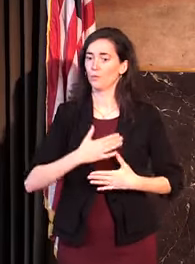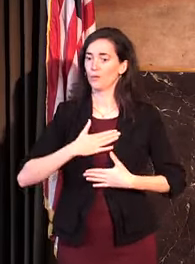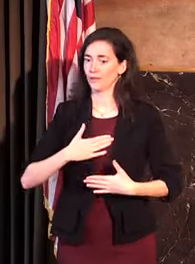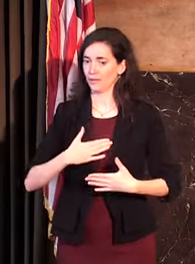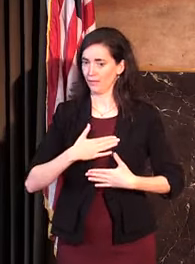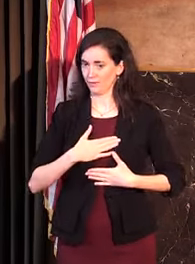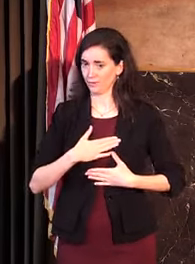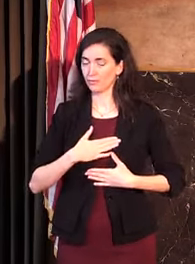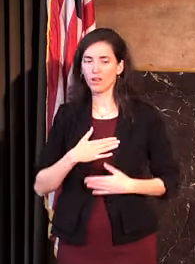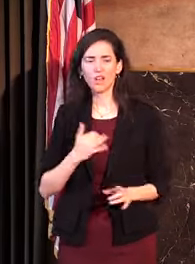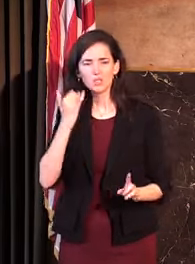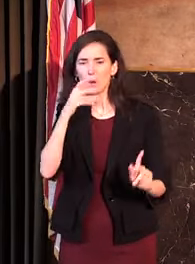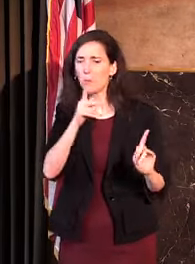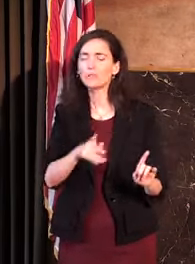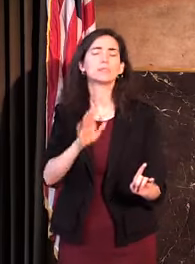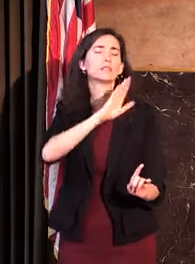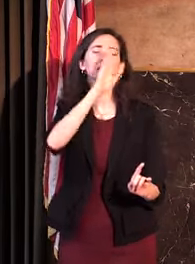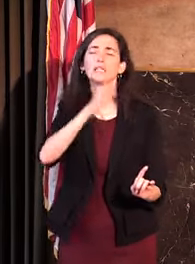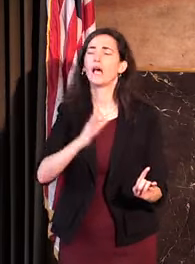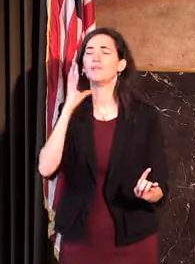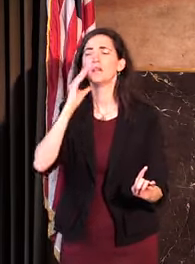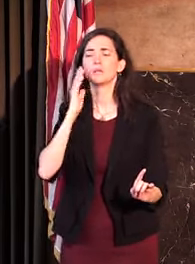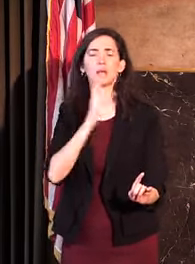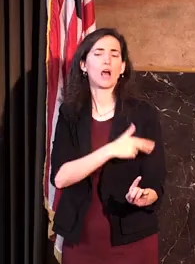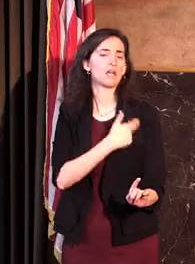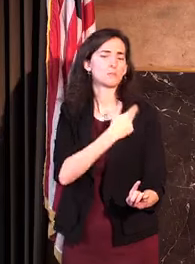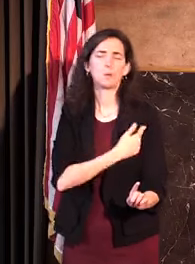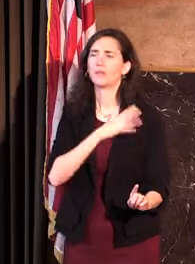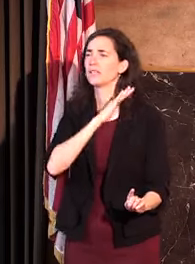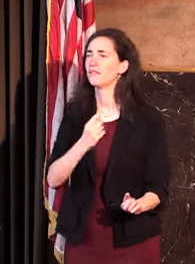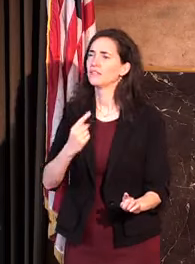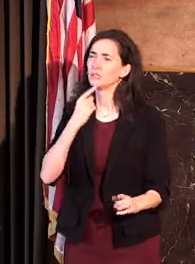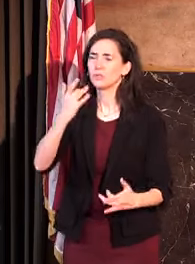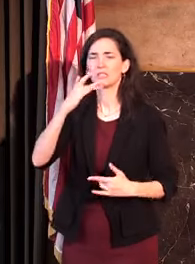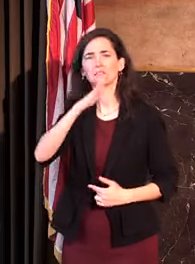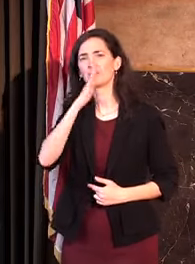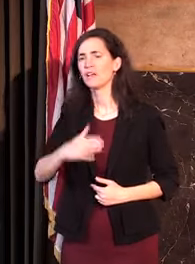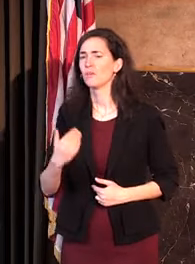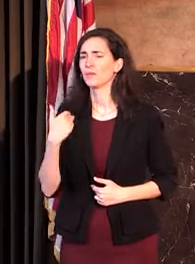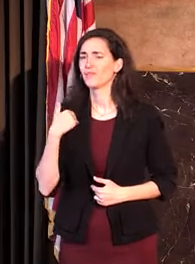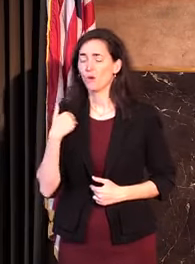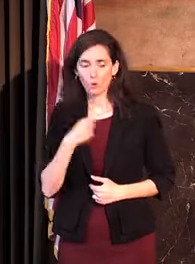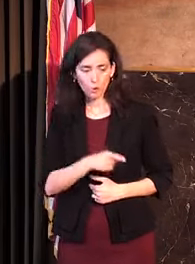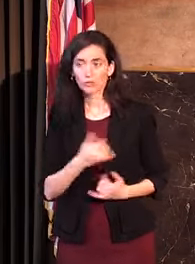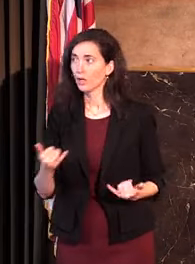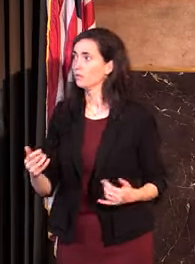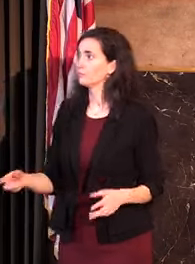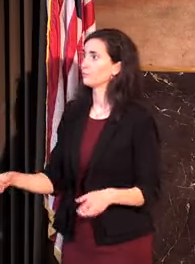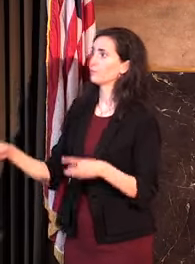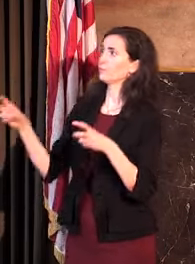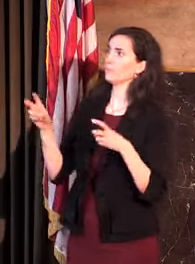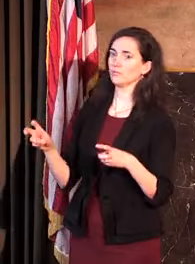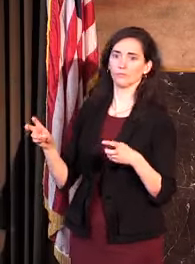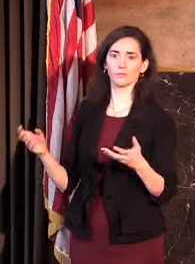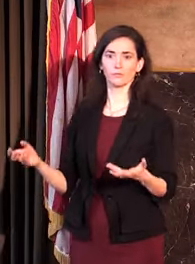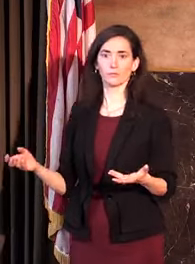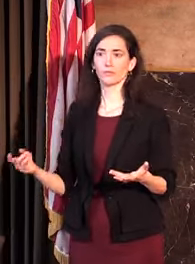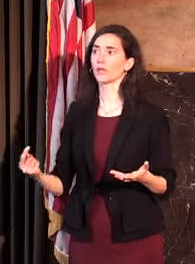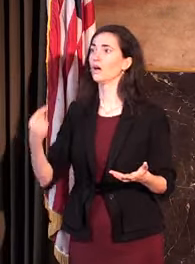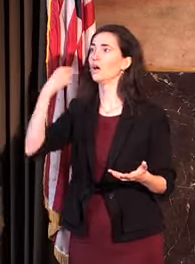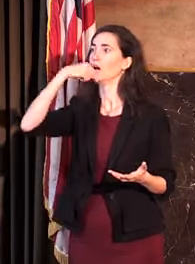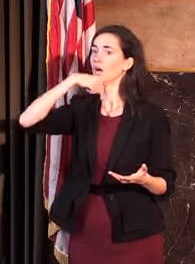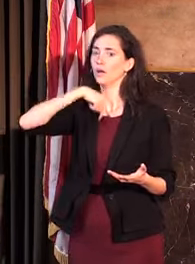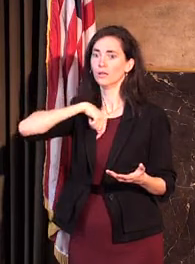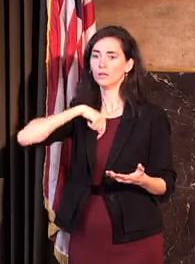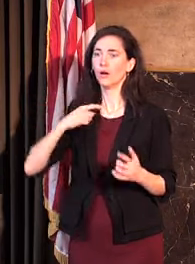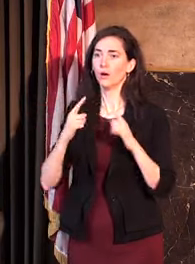has never been in a hospital before and never had a major medical illness, now being relegated to having